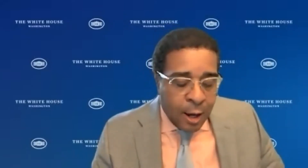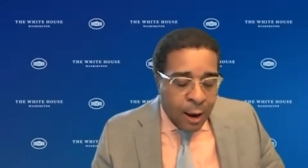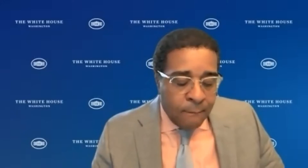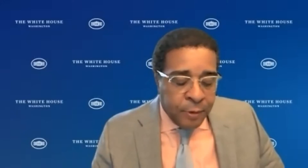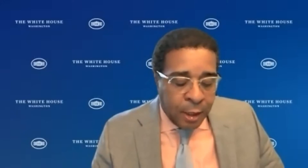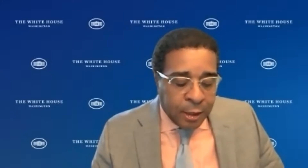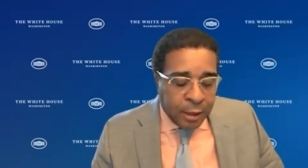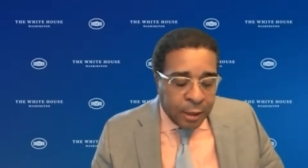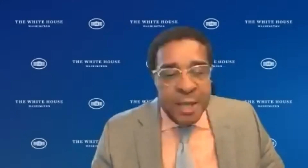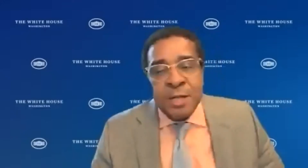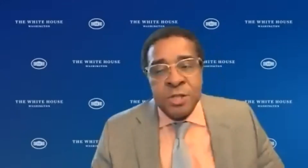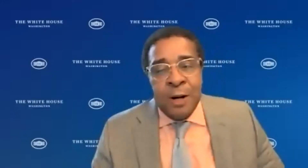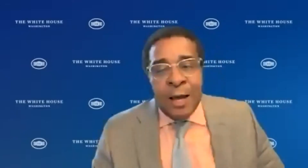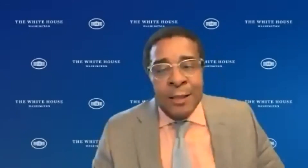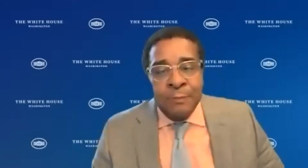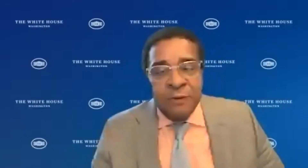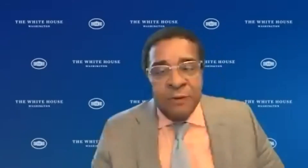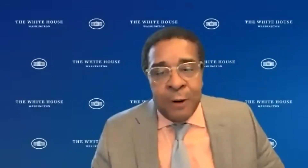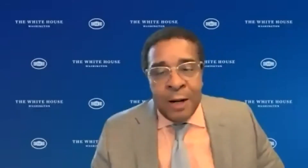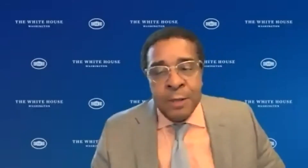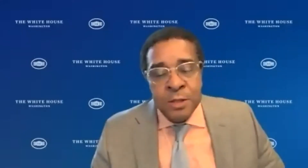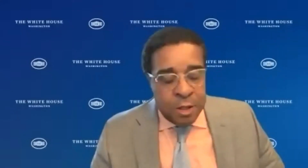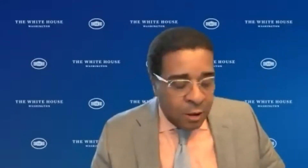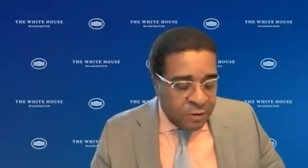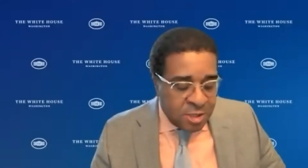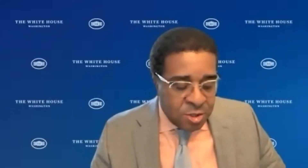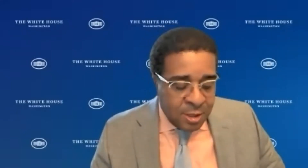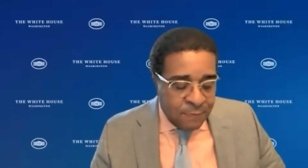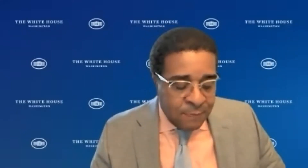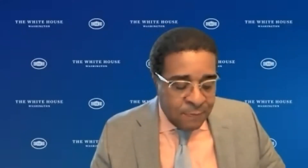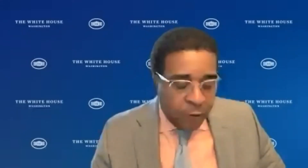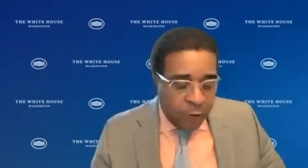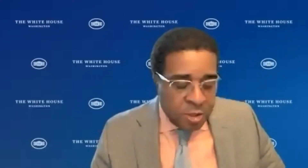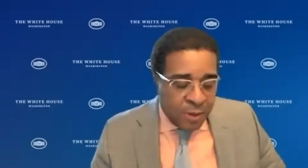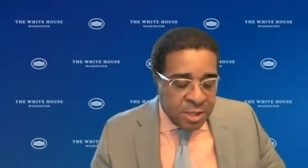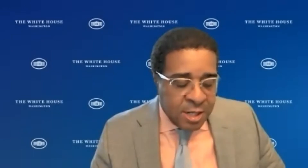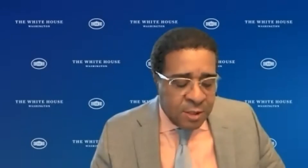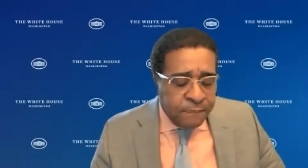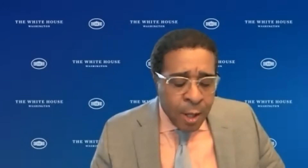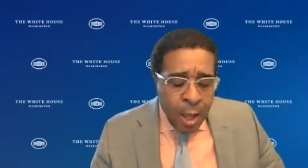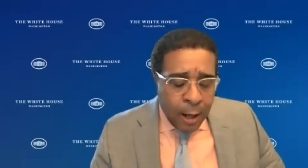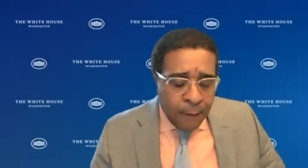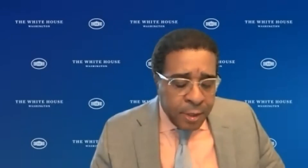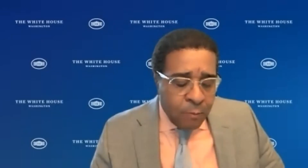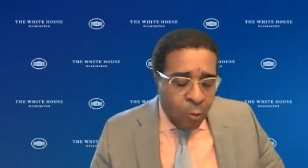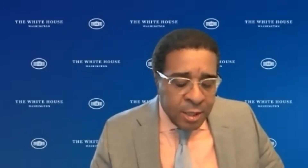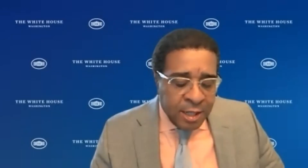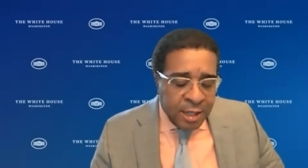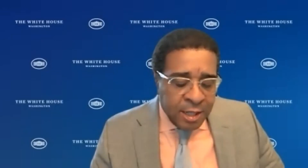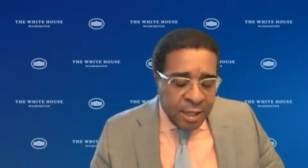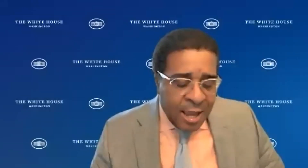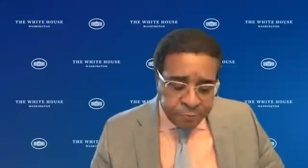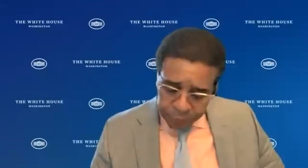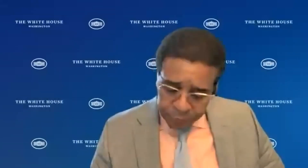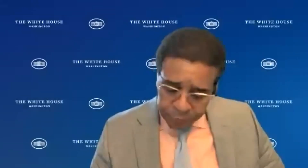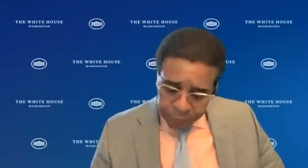talked, a couple of things I just want to highlight before I turn it over to Demetre for his presentation. And one